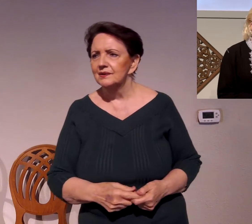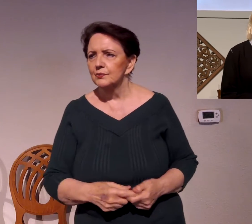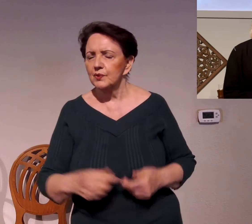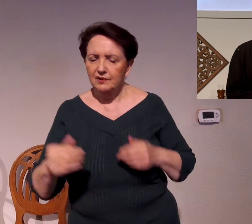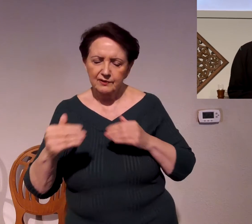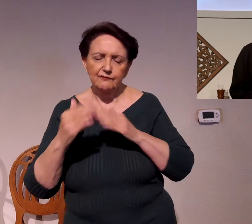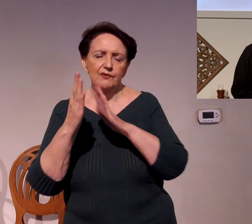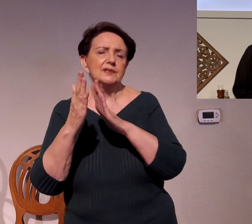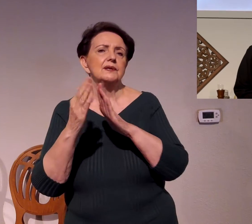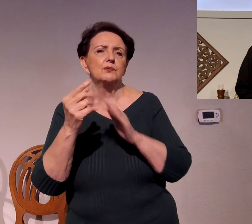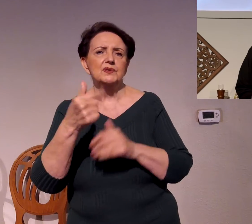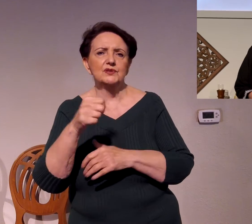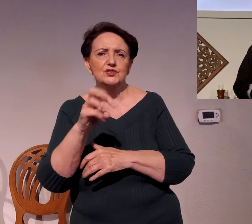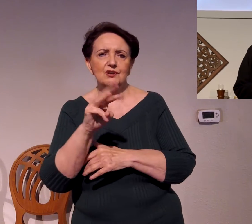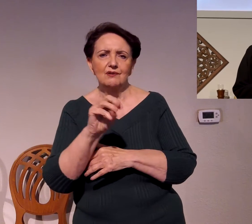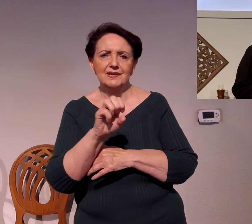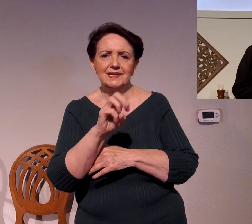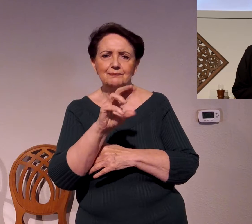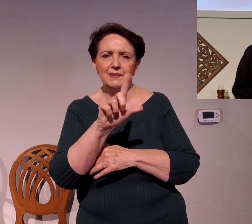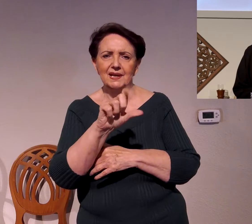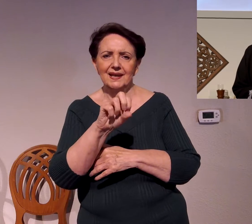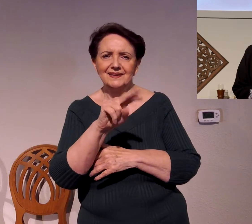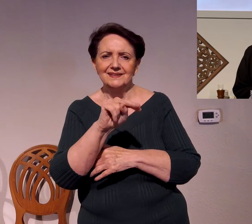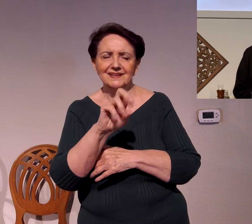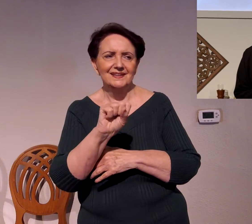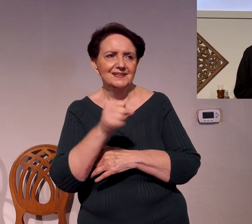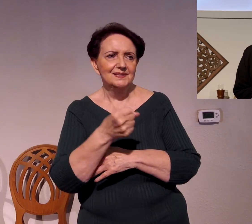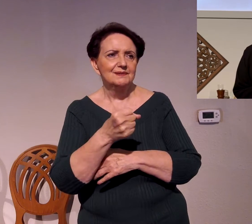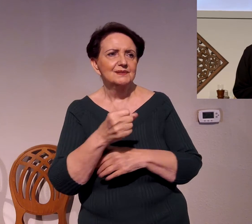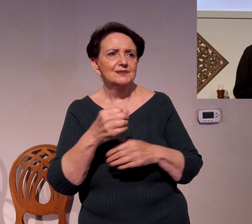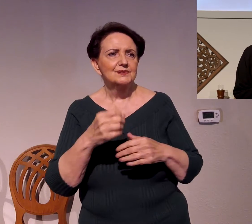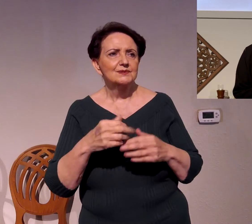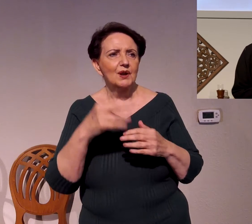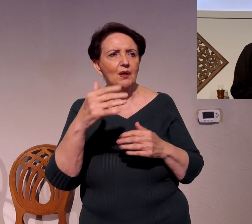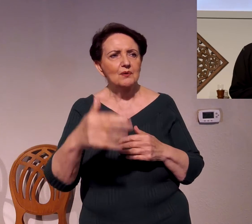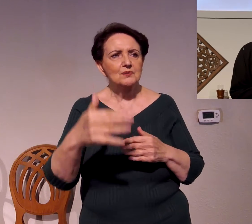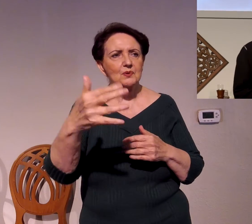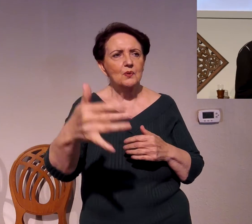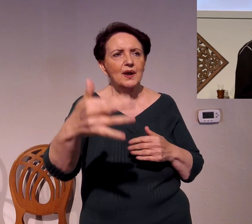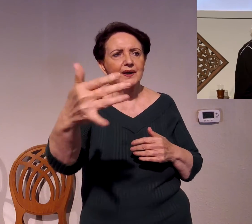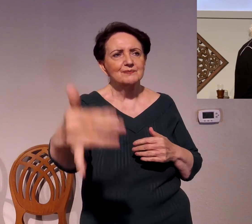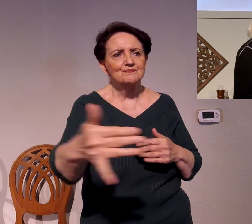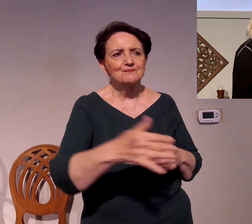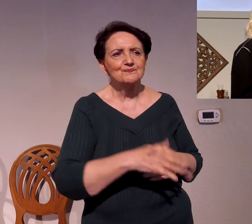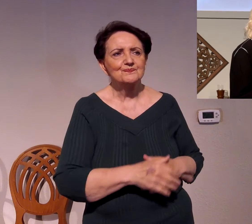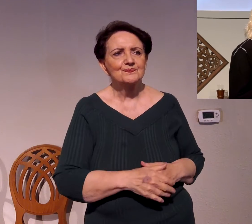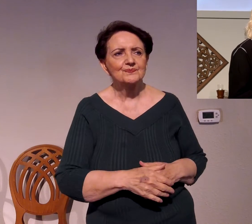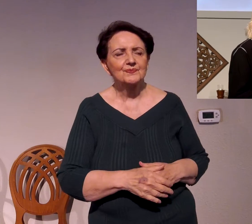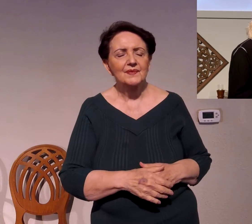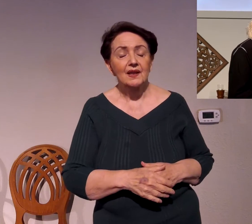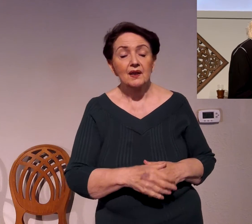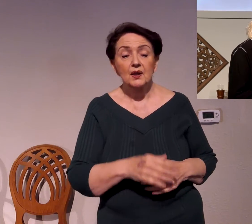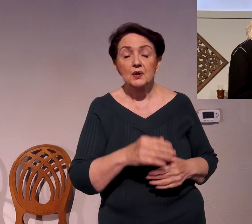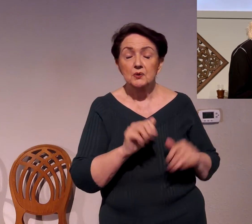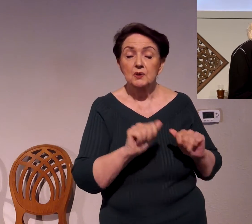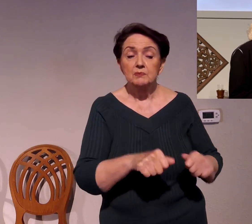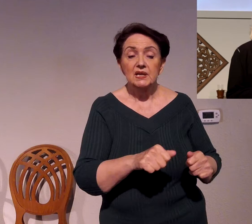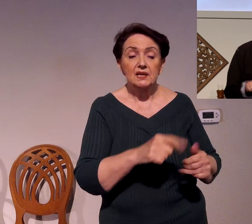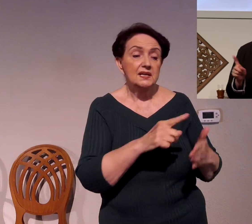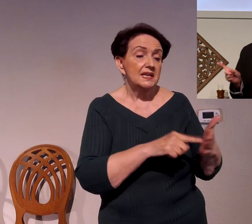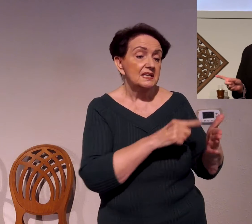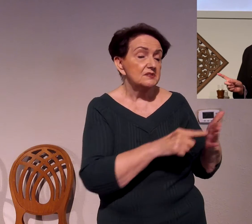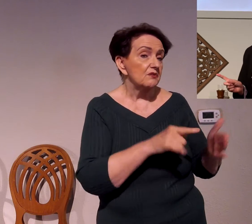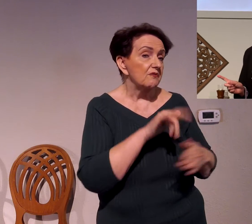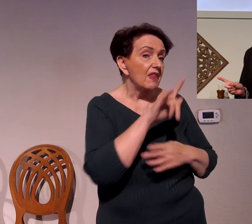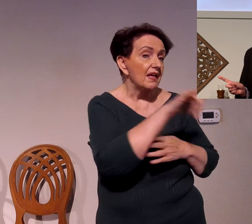gremlins along the way. So here's the deal. We can think of the gremlins along the way as canceled flights